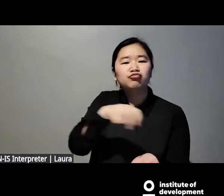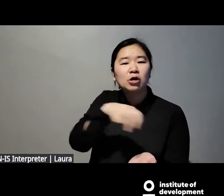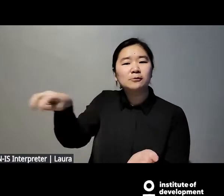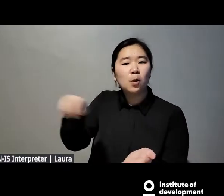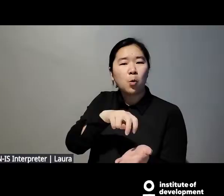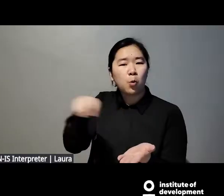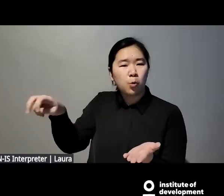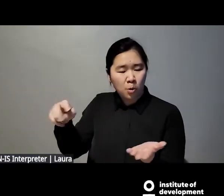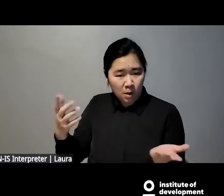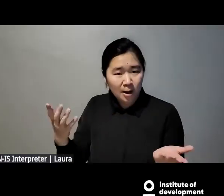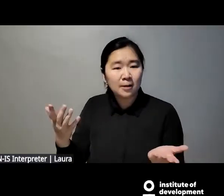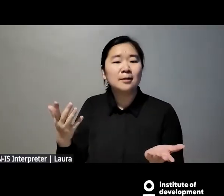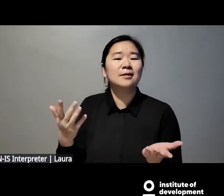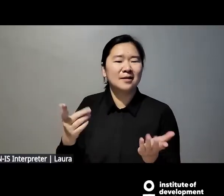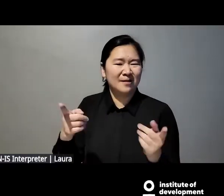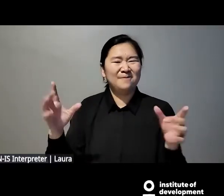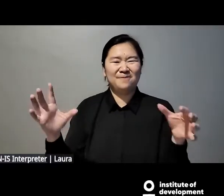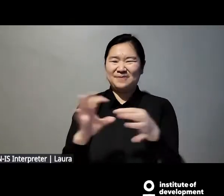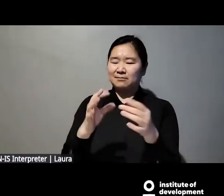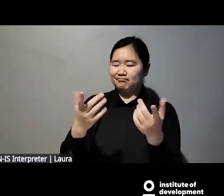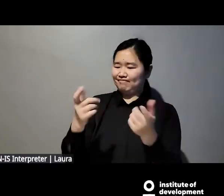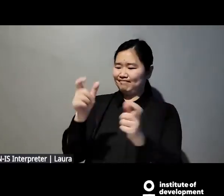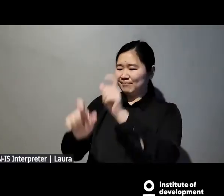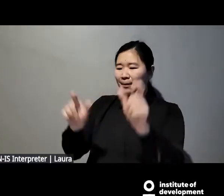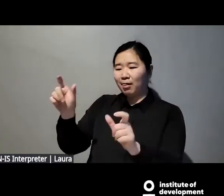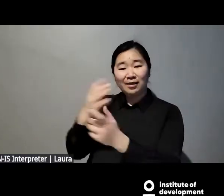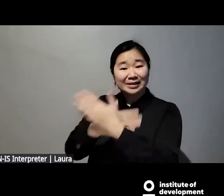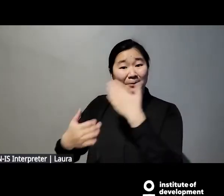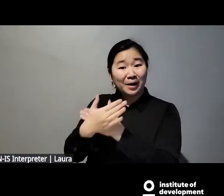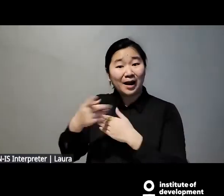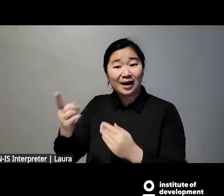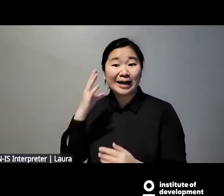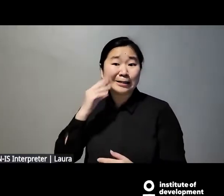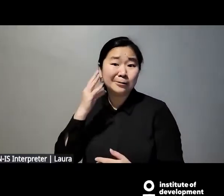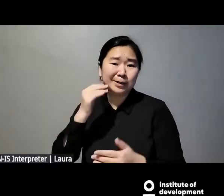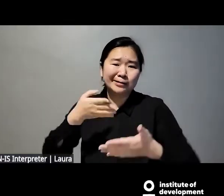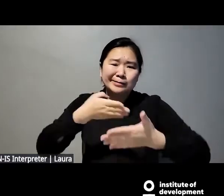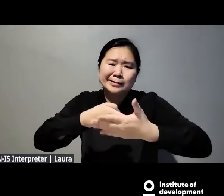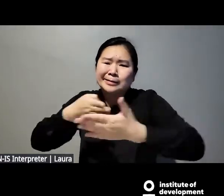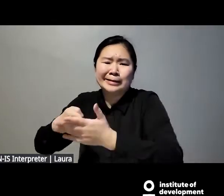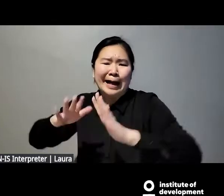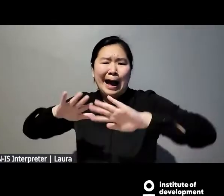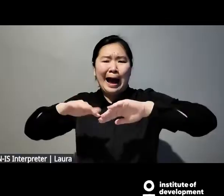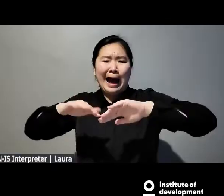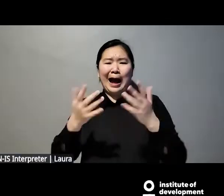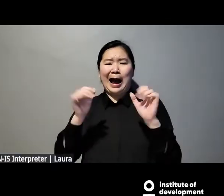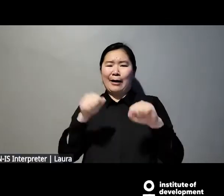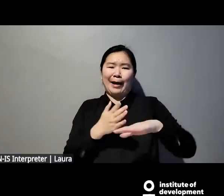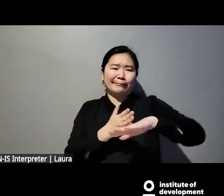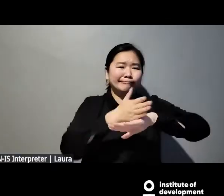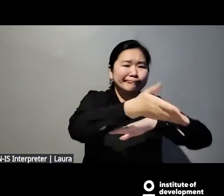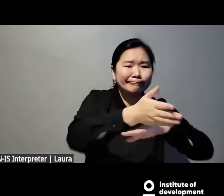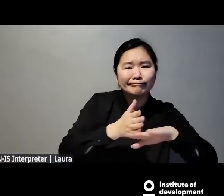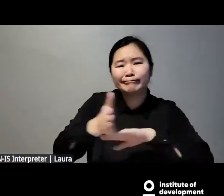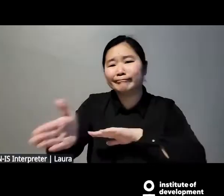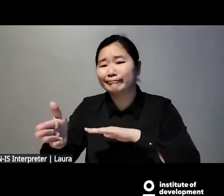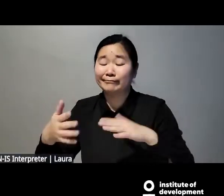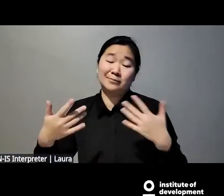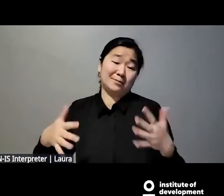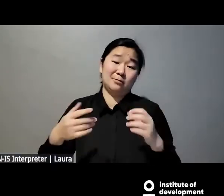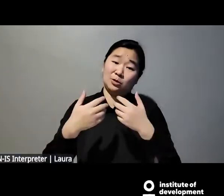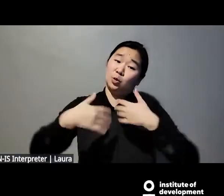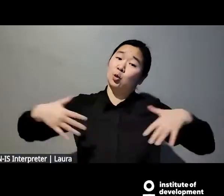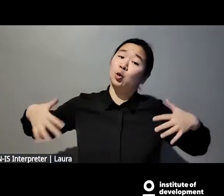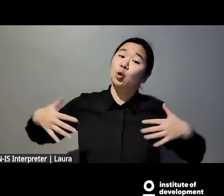with a final message with an afterword on the vital role of OPDs, Organisations of People with Disabilities, as the driver